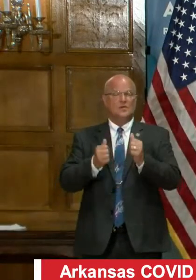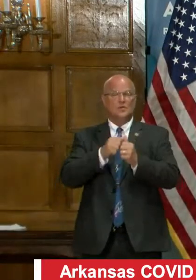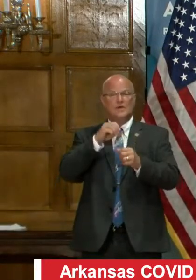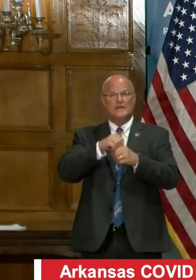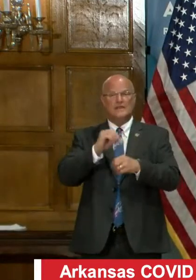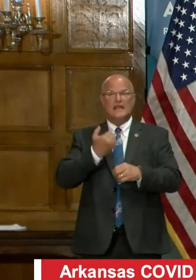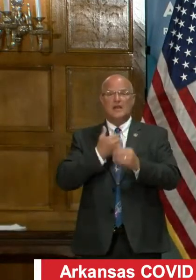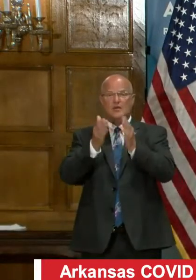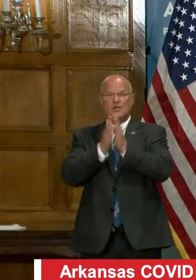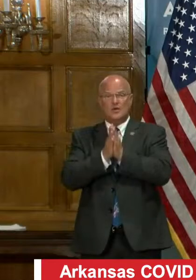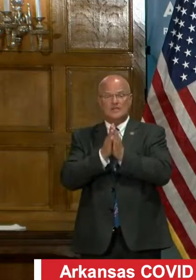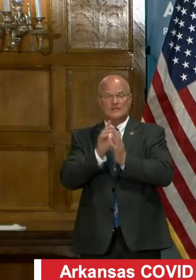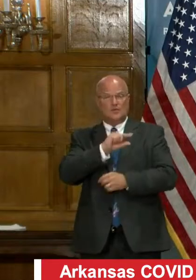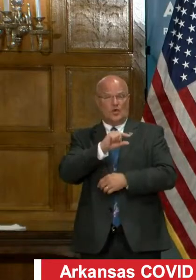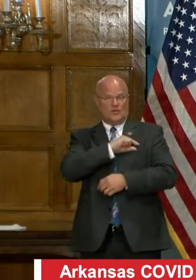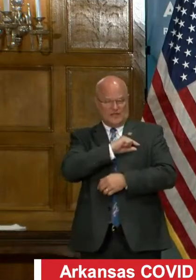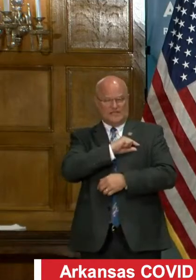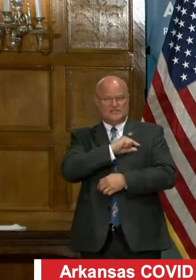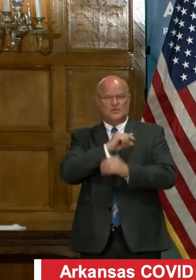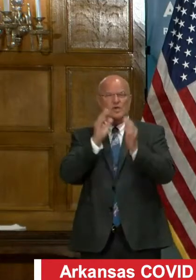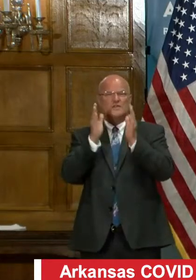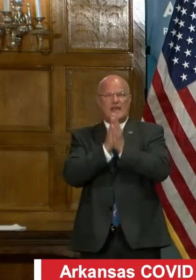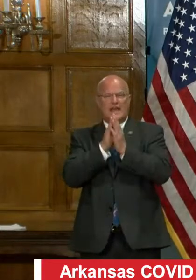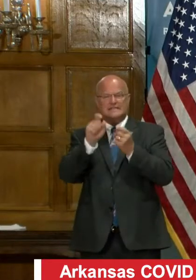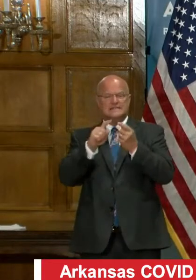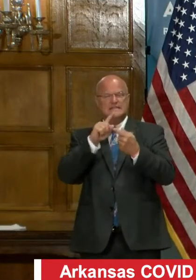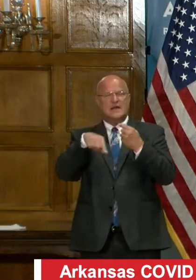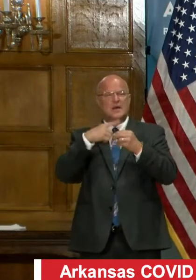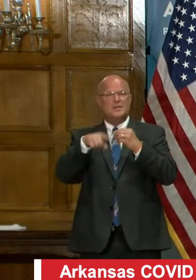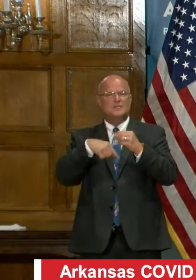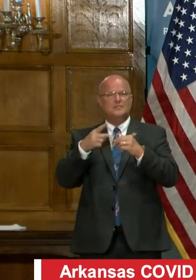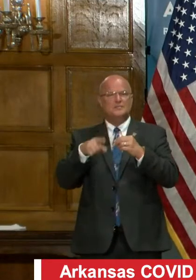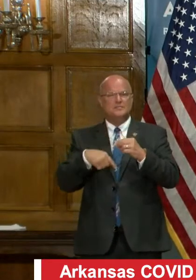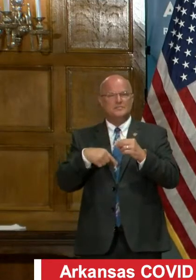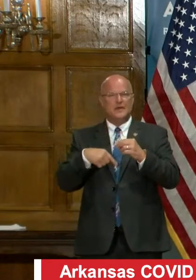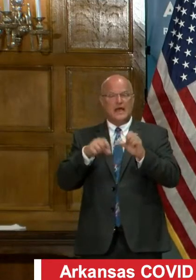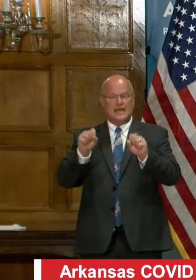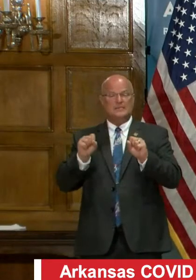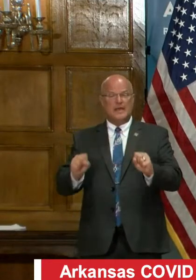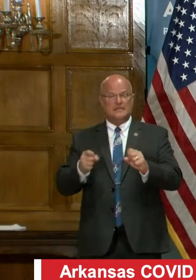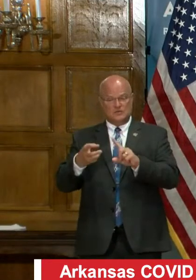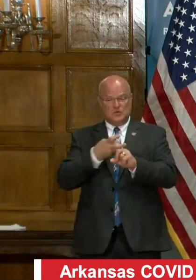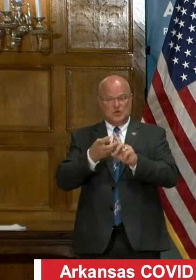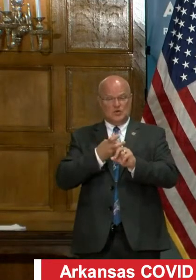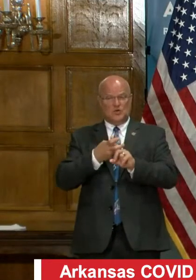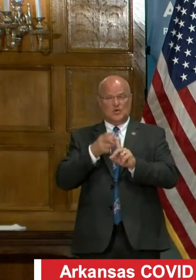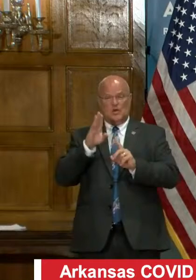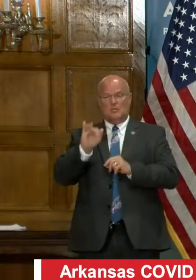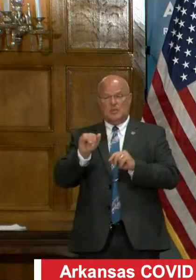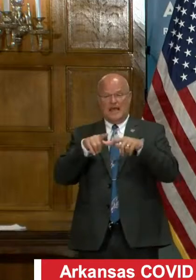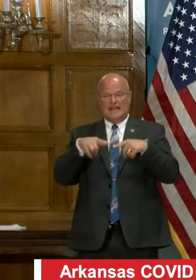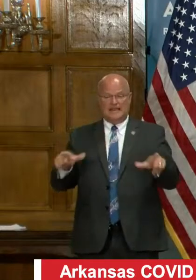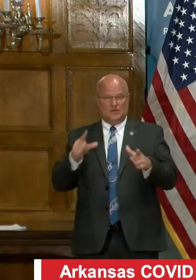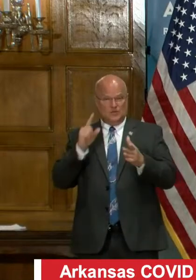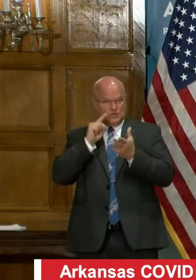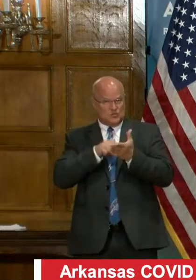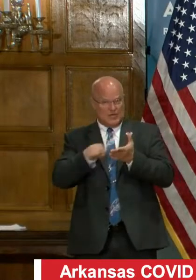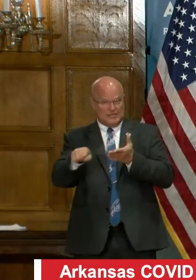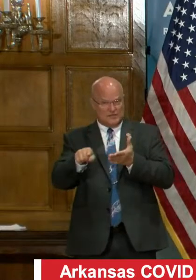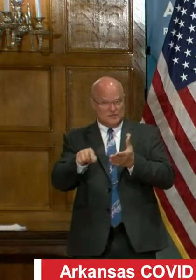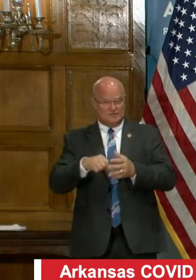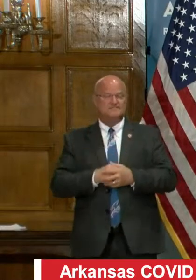Within our request for qualifications, we specifically ask about capacity to recruit bilingual contact tracers.